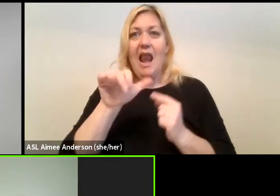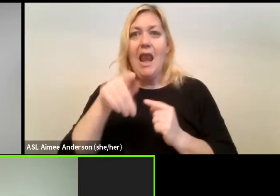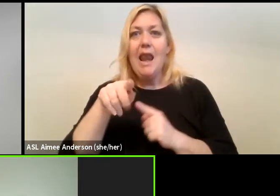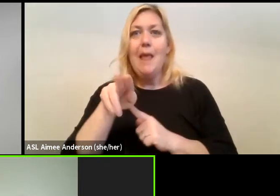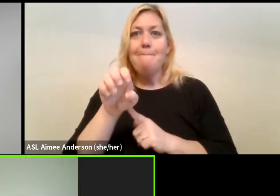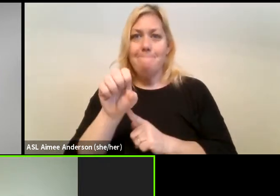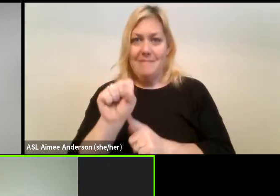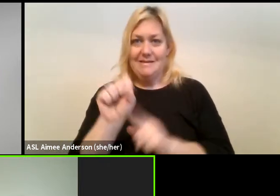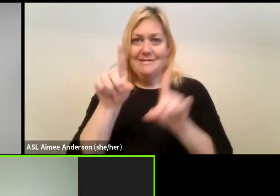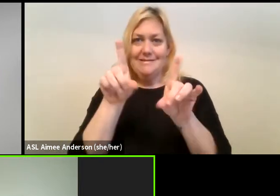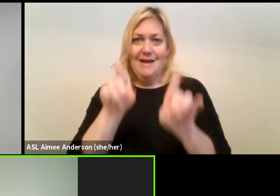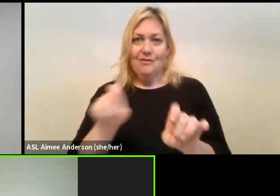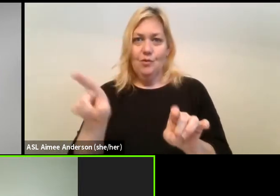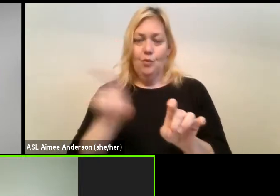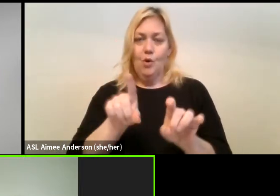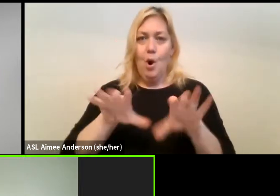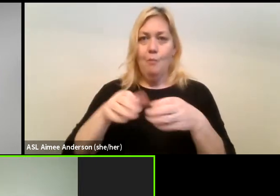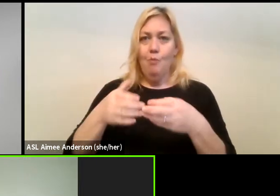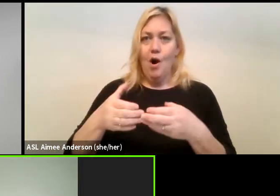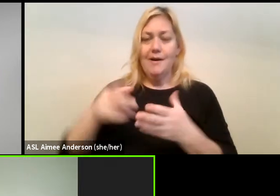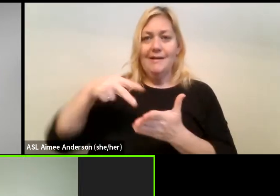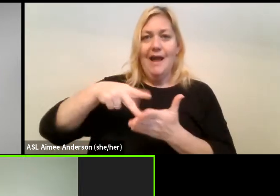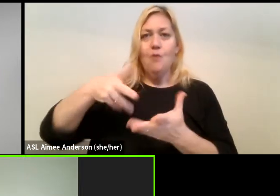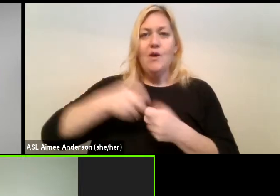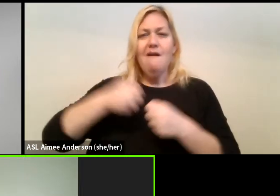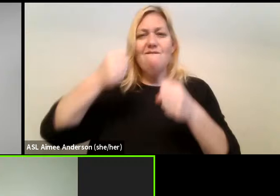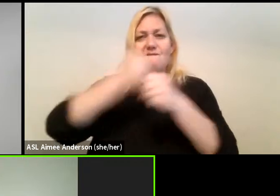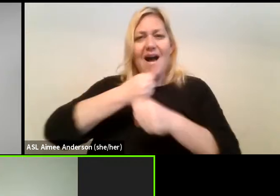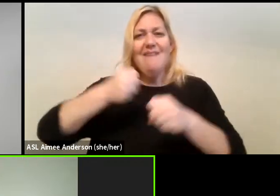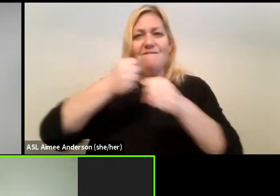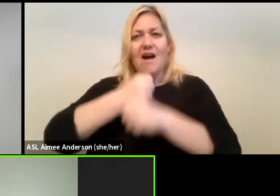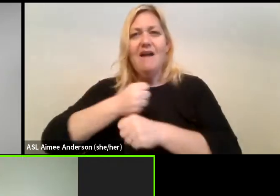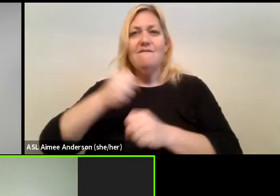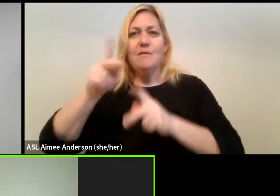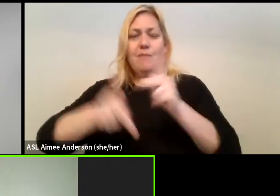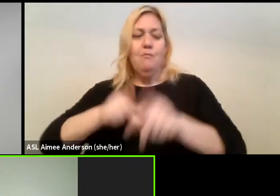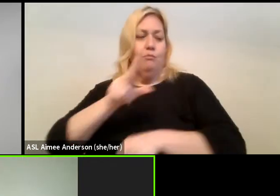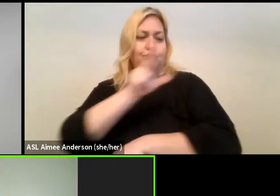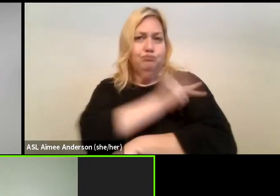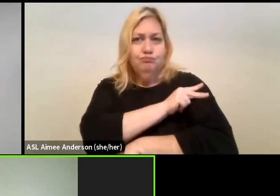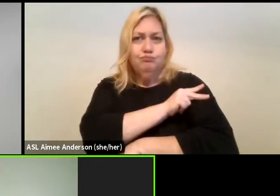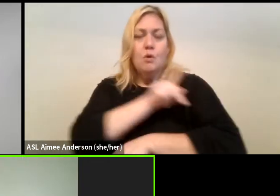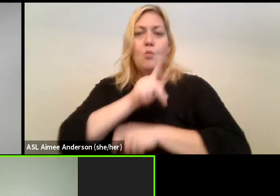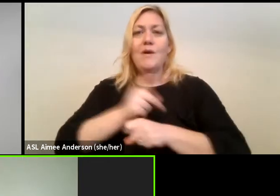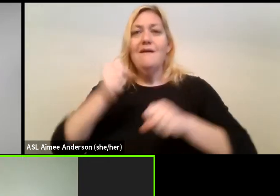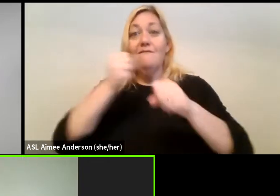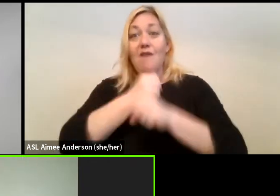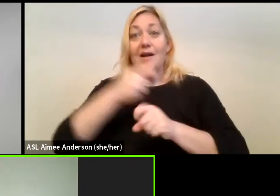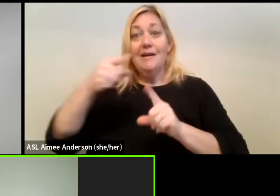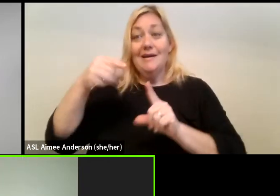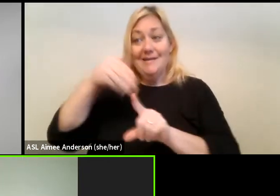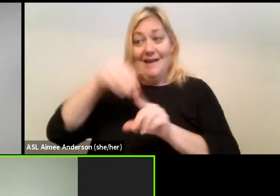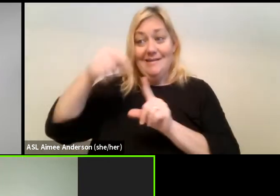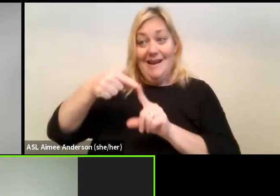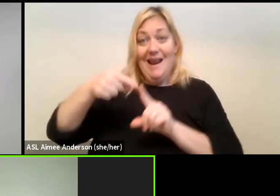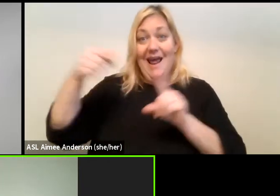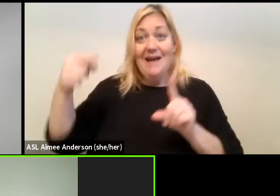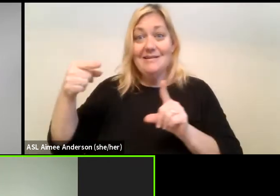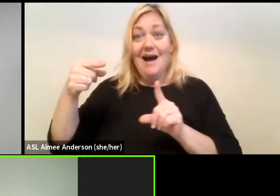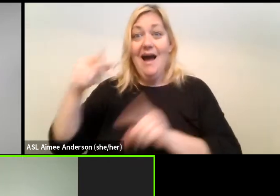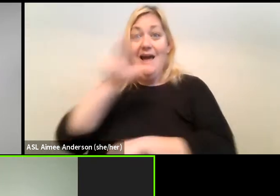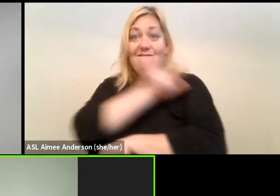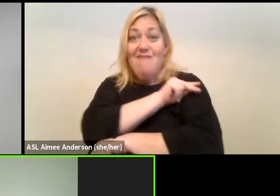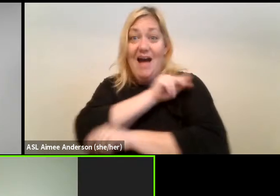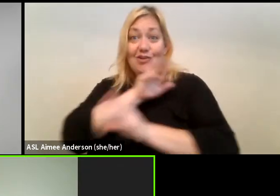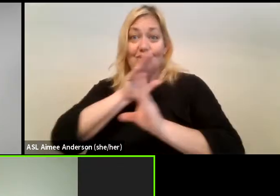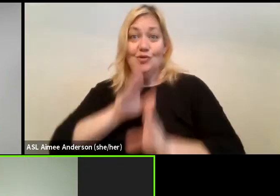party stands. We are fighting to get folks vaccinated. We fought against an anti-vaxxer and Larry Elder, and